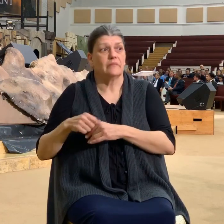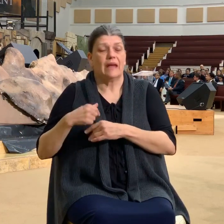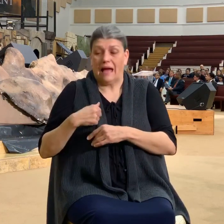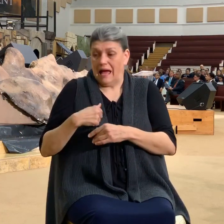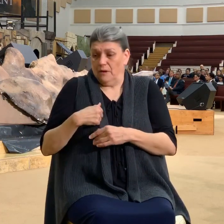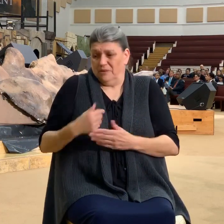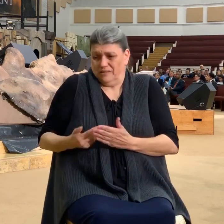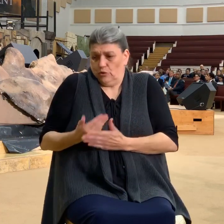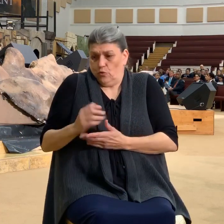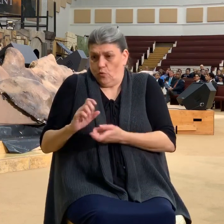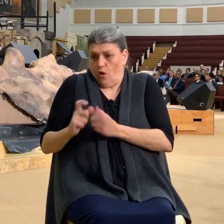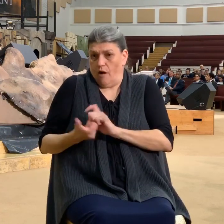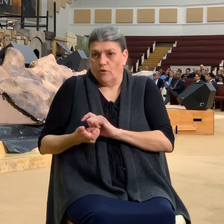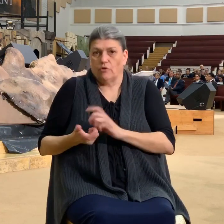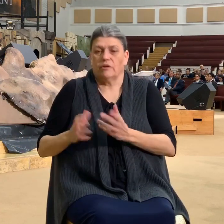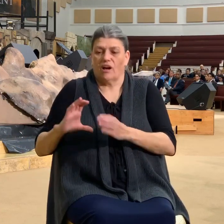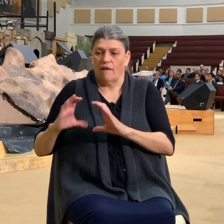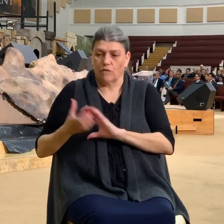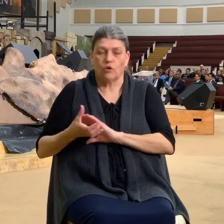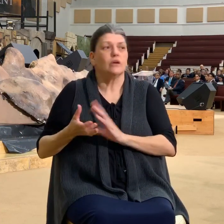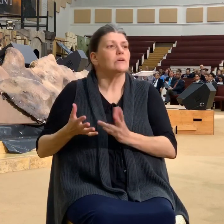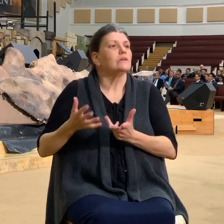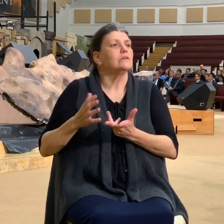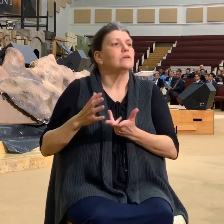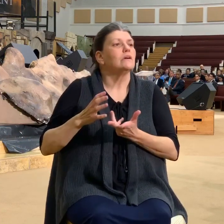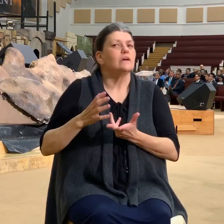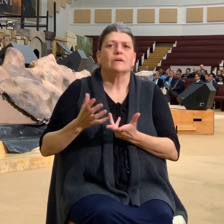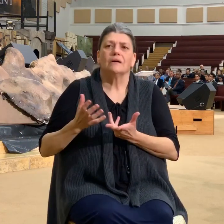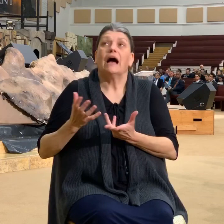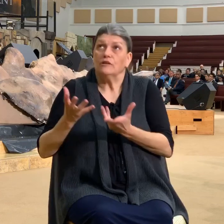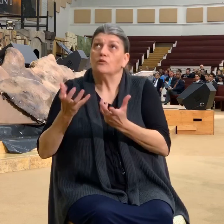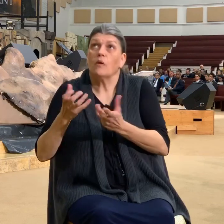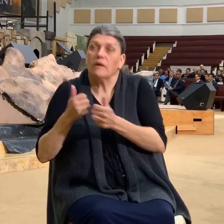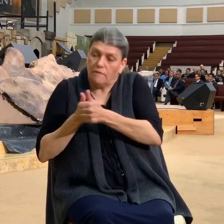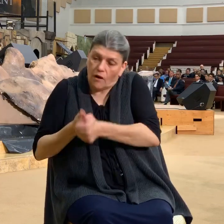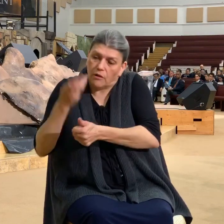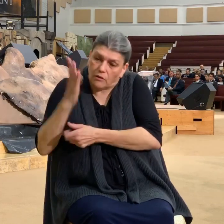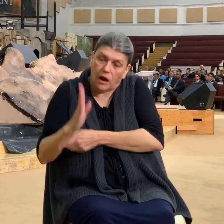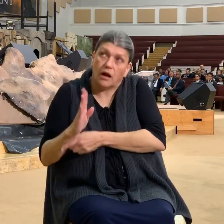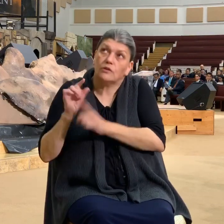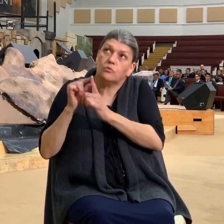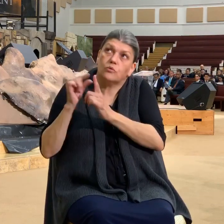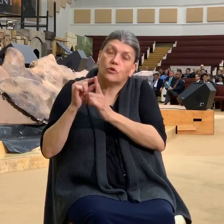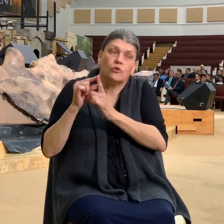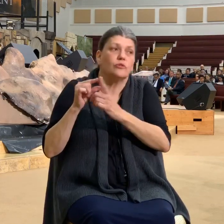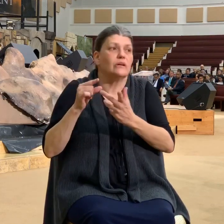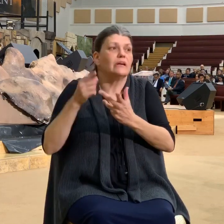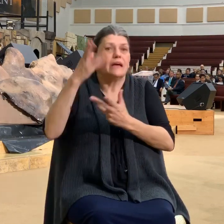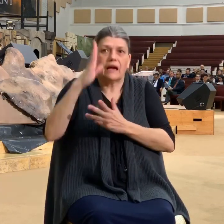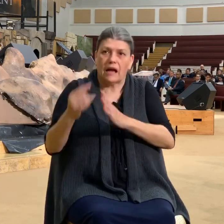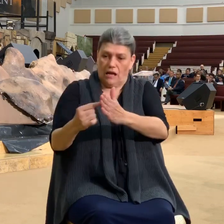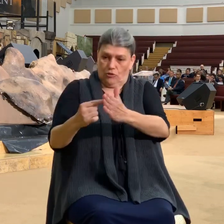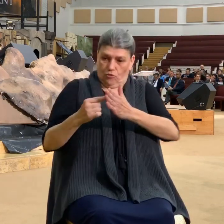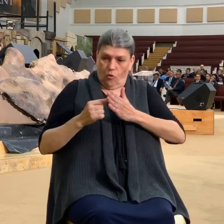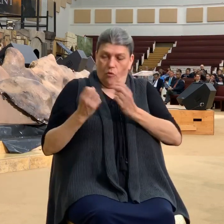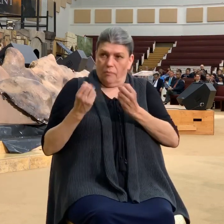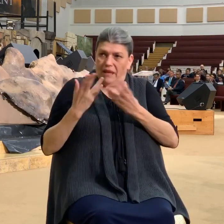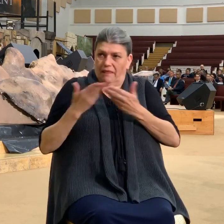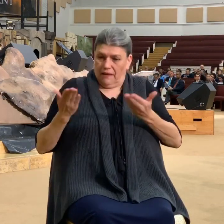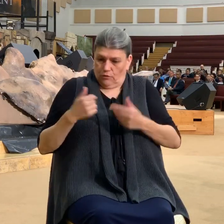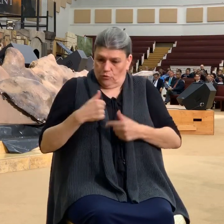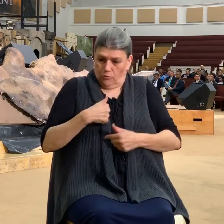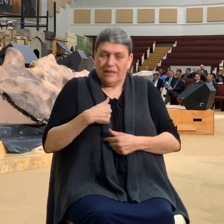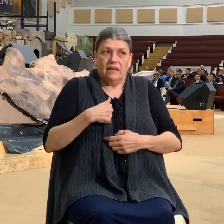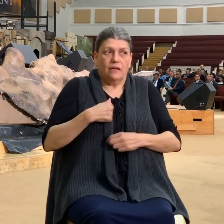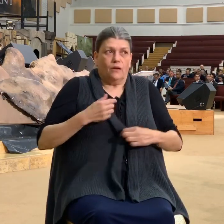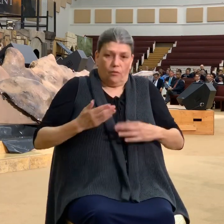convert, didn't know nothing. I just knew I loved God and I wanted to get into His Word, and God began to reveal some things to me